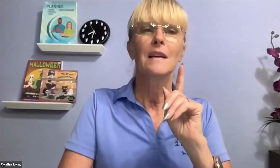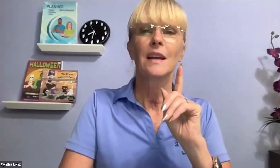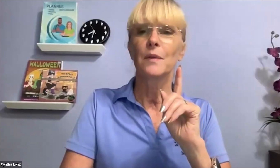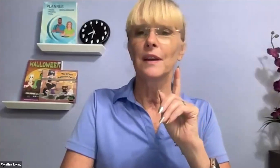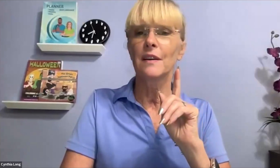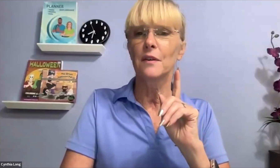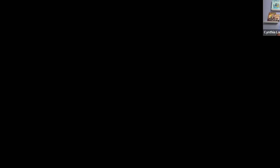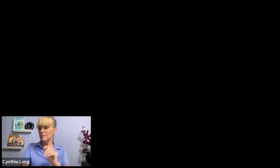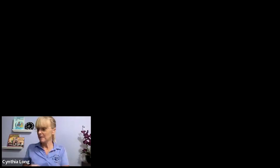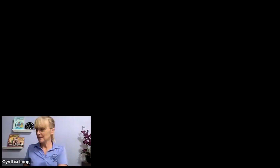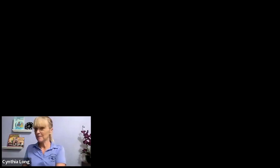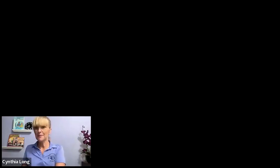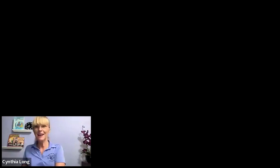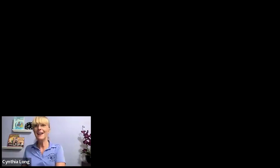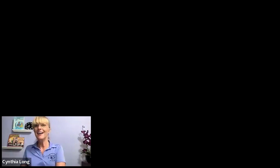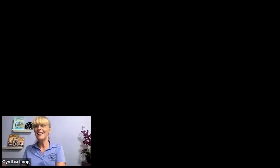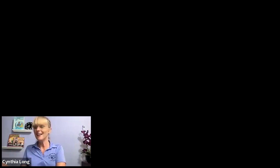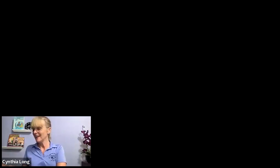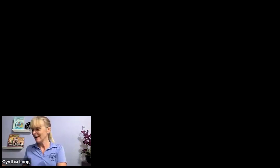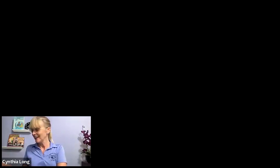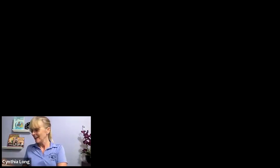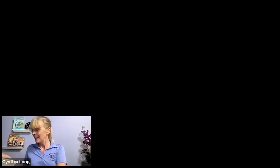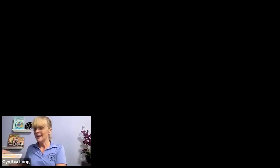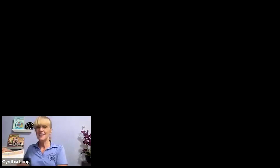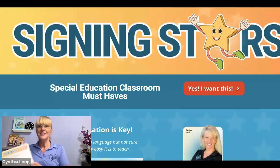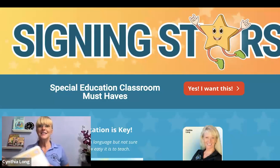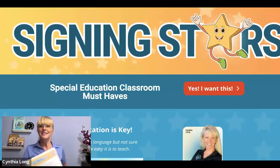Here we go. Ba-dum, ba-dum, ba-dum. It is